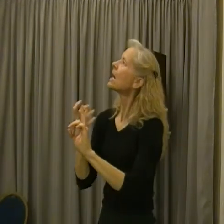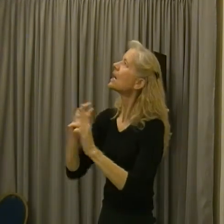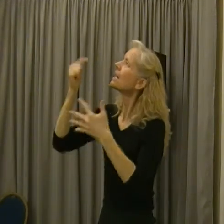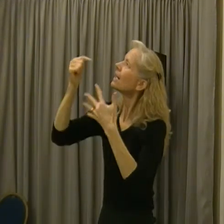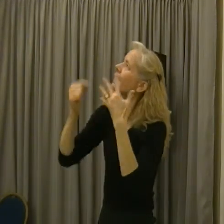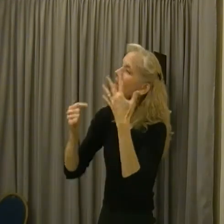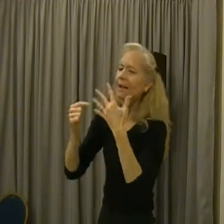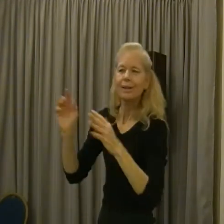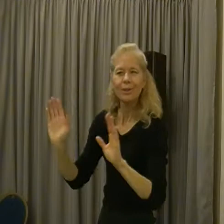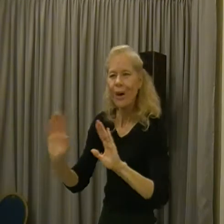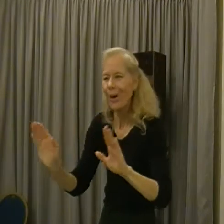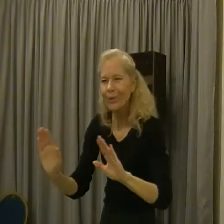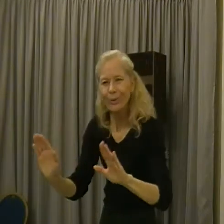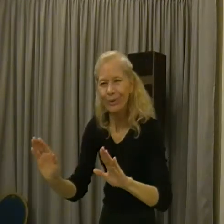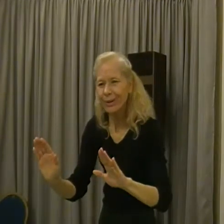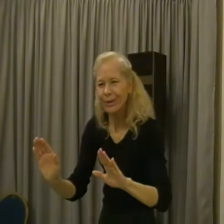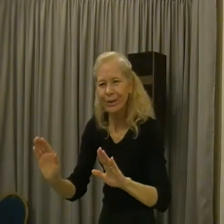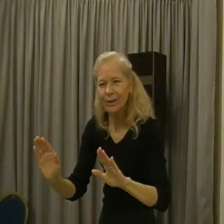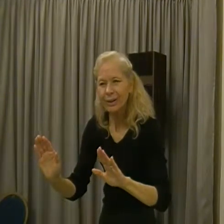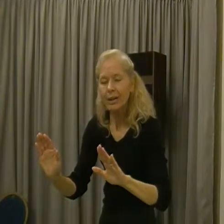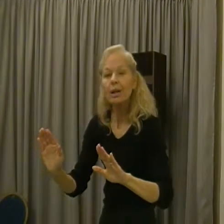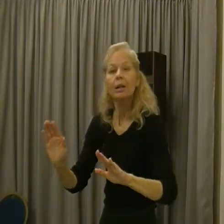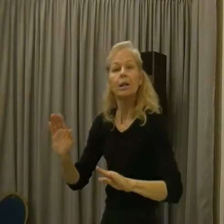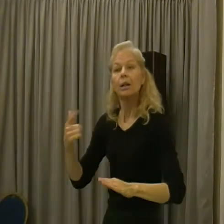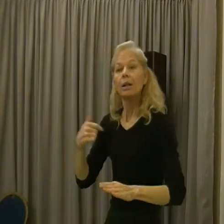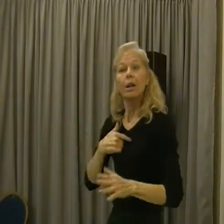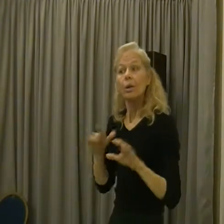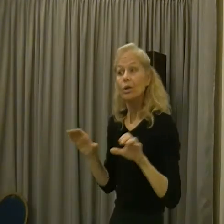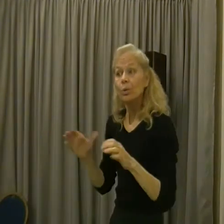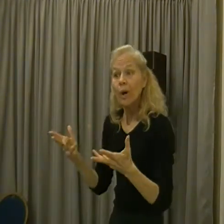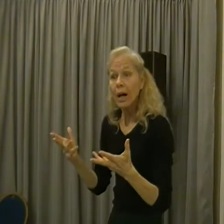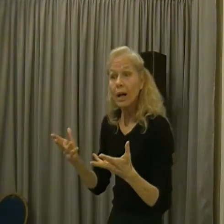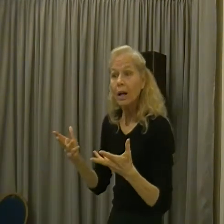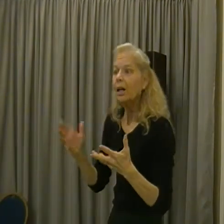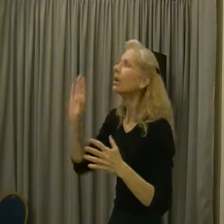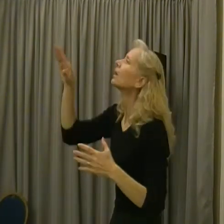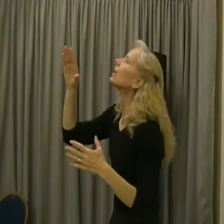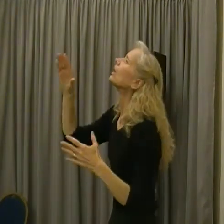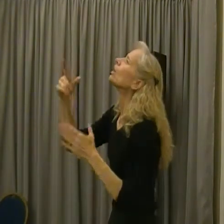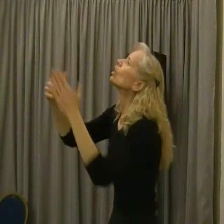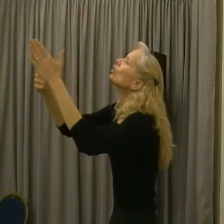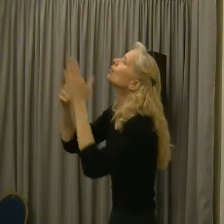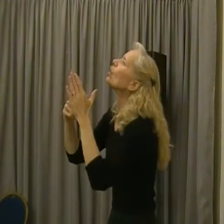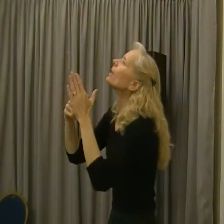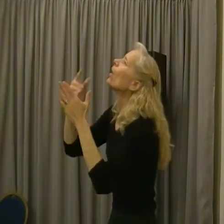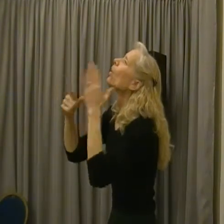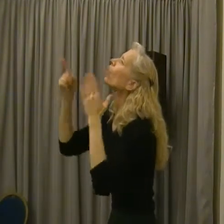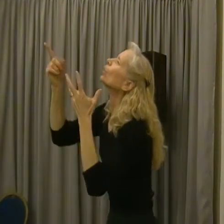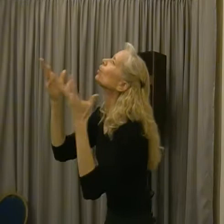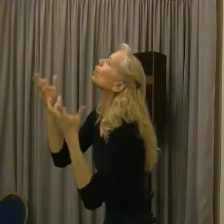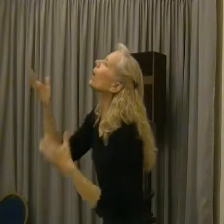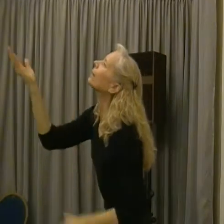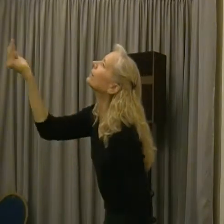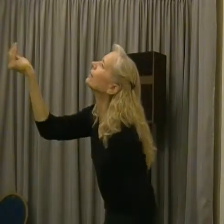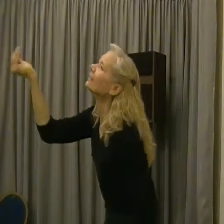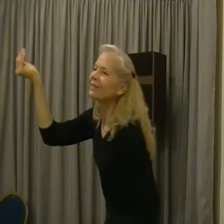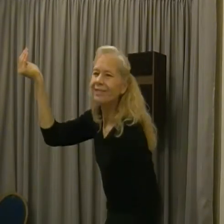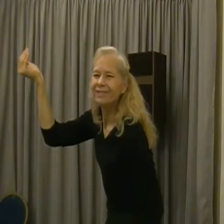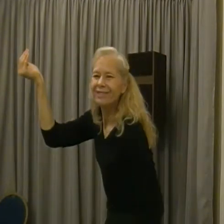we do that, we will see nothing stands in the way of God. Nothing. Whatsoever. Jesus,